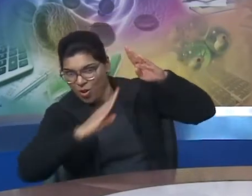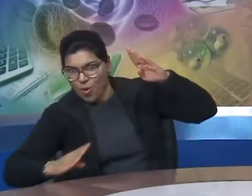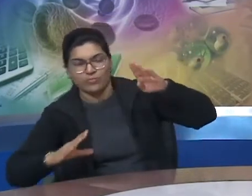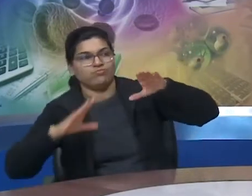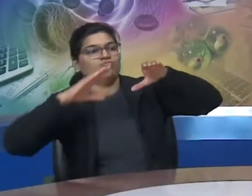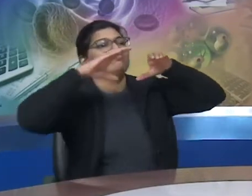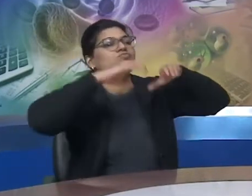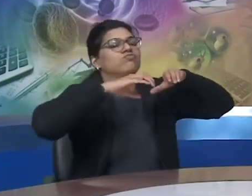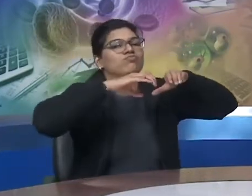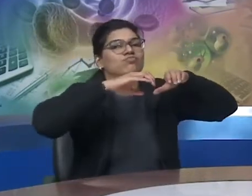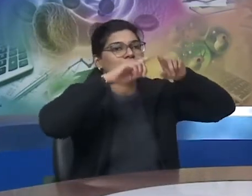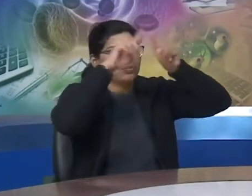put up